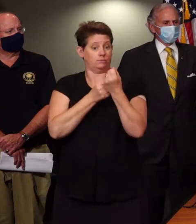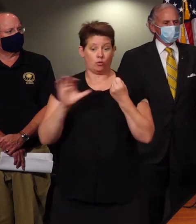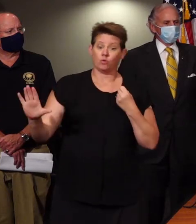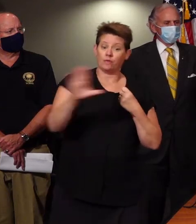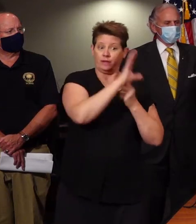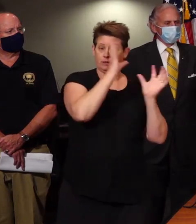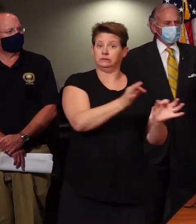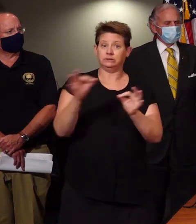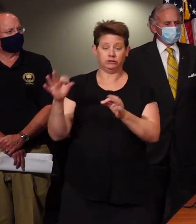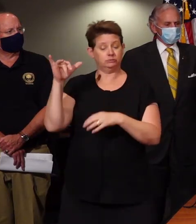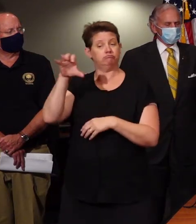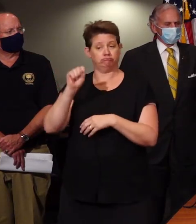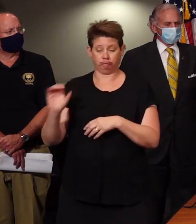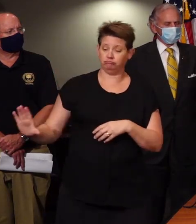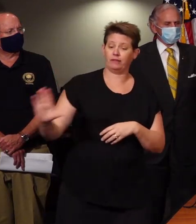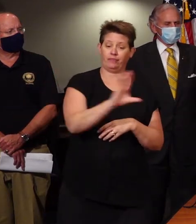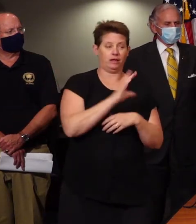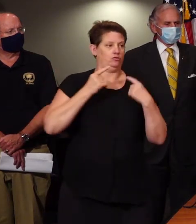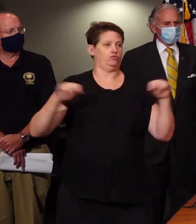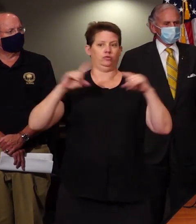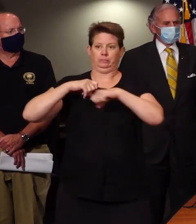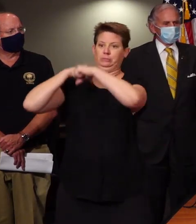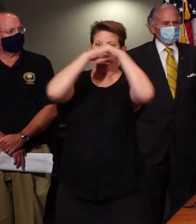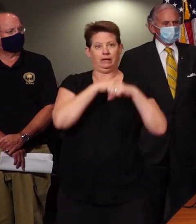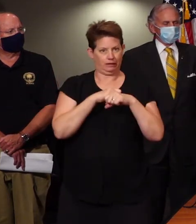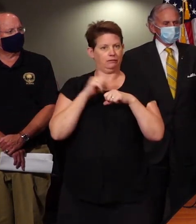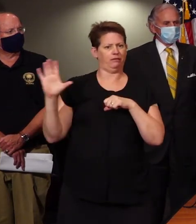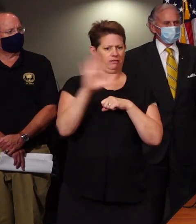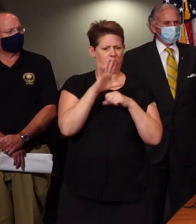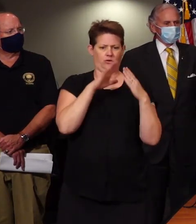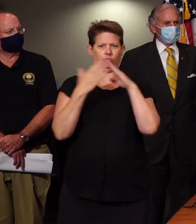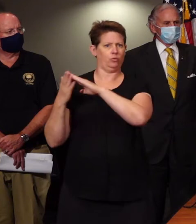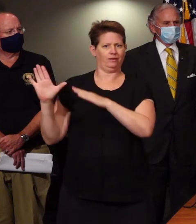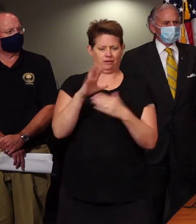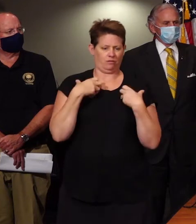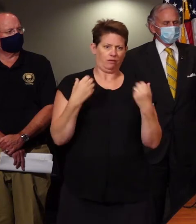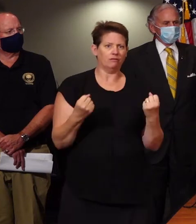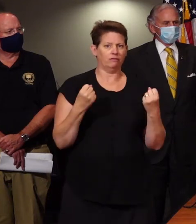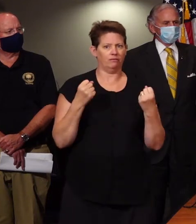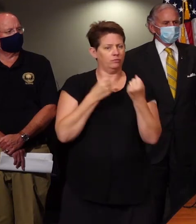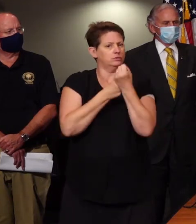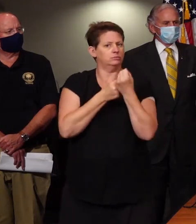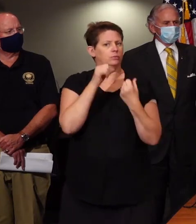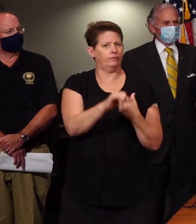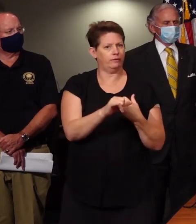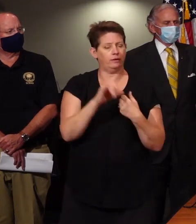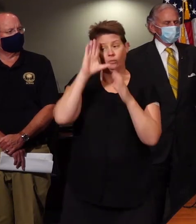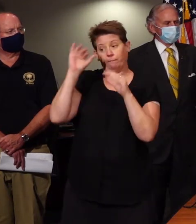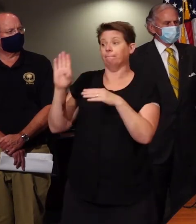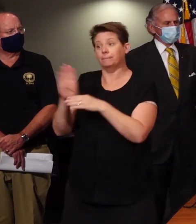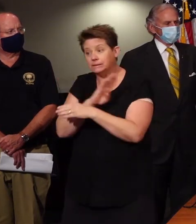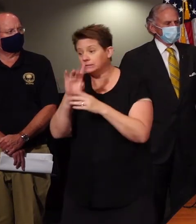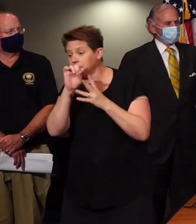leaders' initiatives that are centered on protecting the health and well-being of the communities. And we hope that businesses and all others